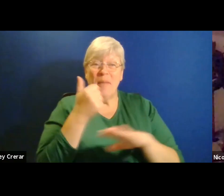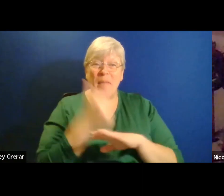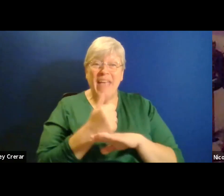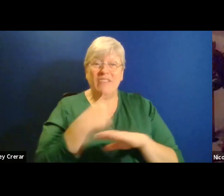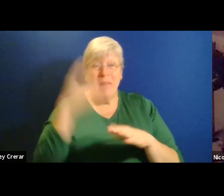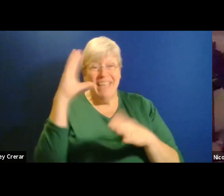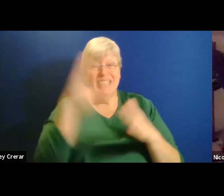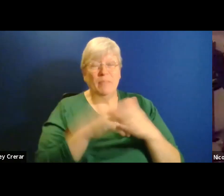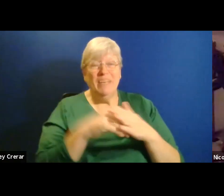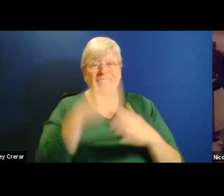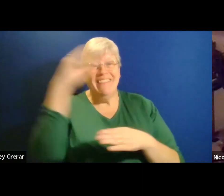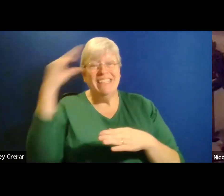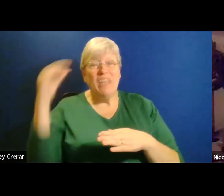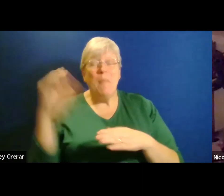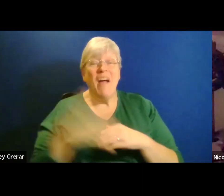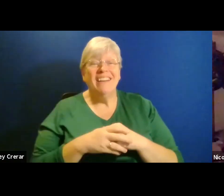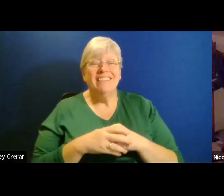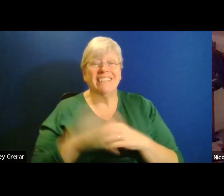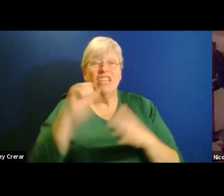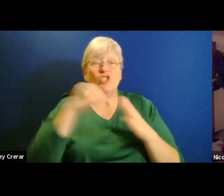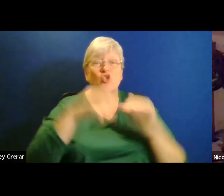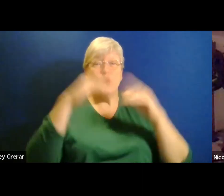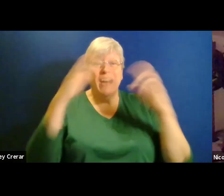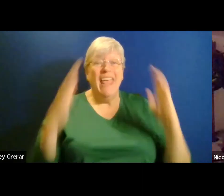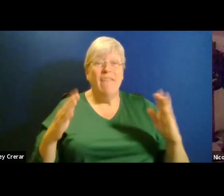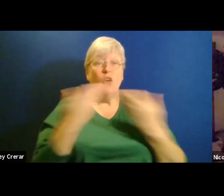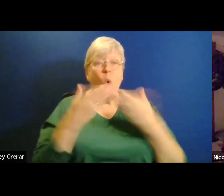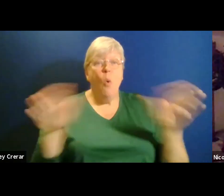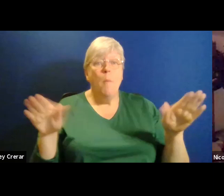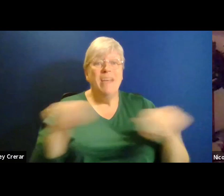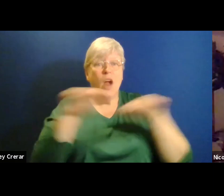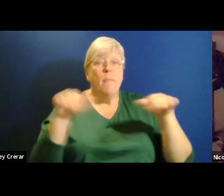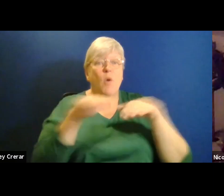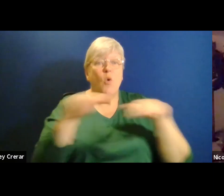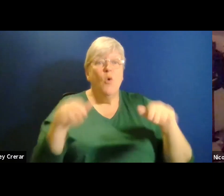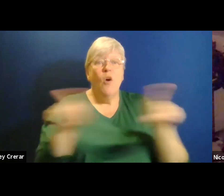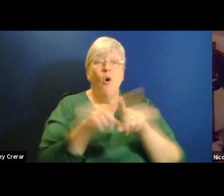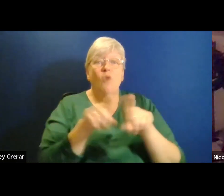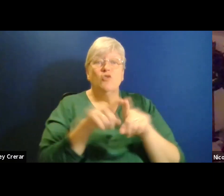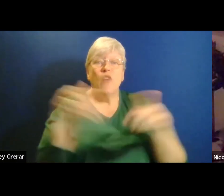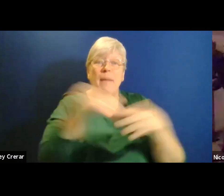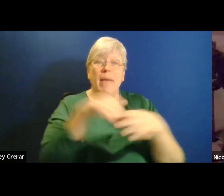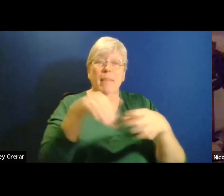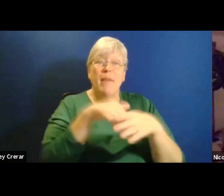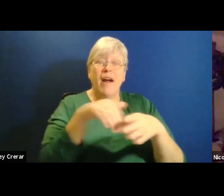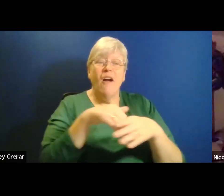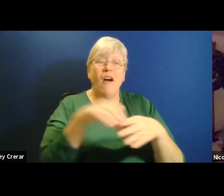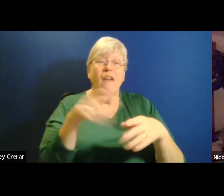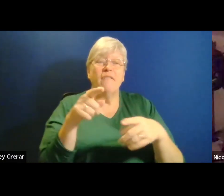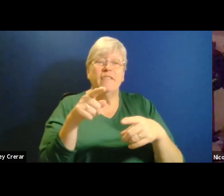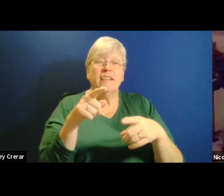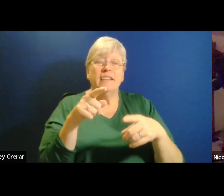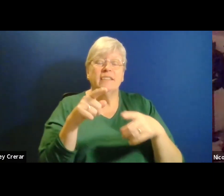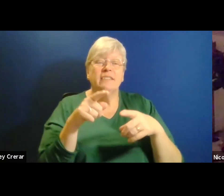this summer in the Stonehaven open air pool. And I'm also a member of the Mearns